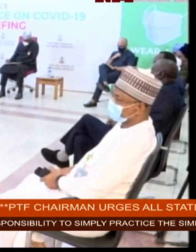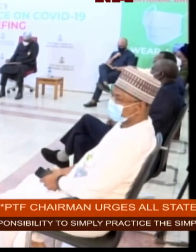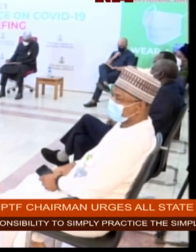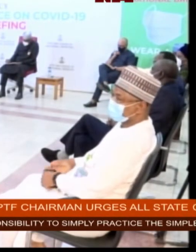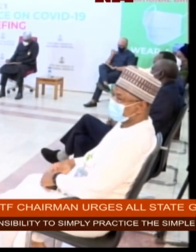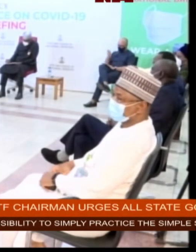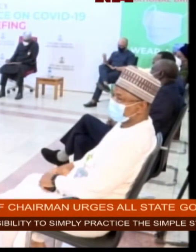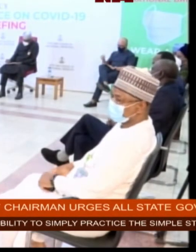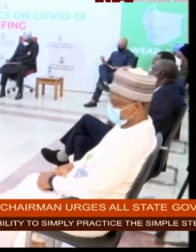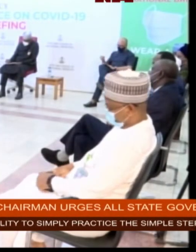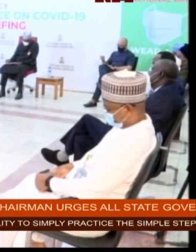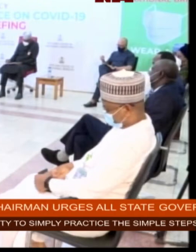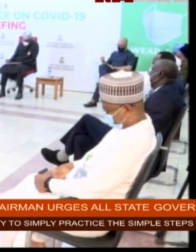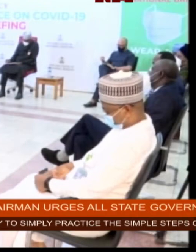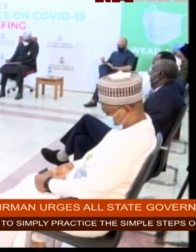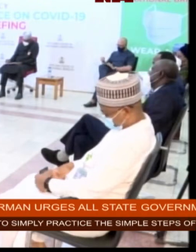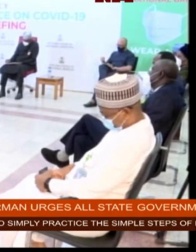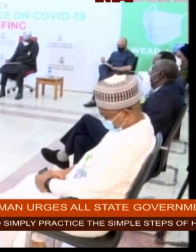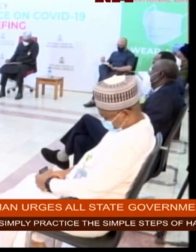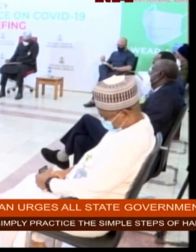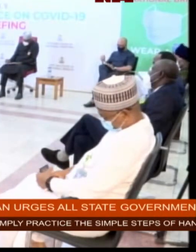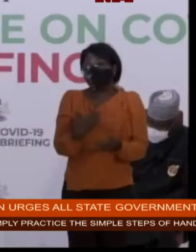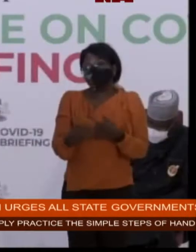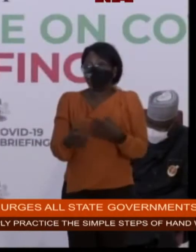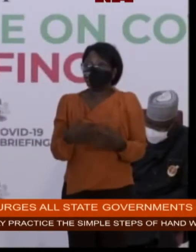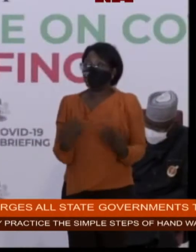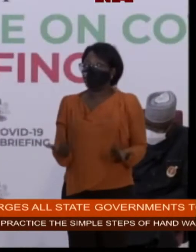this vaccine issue.